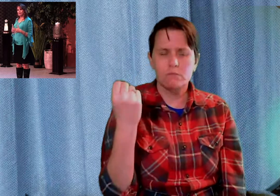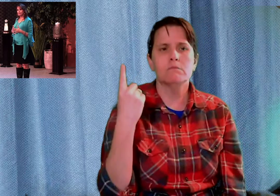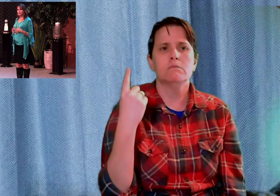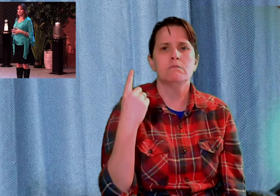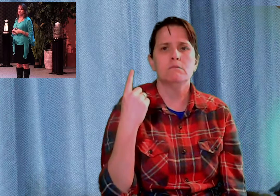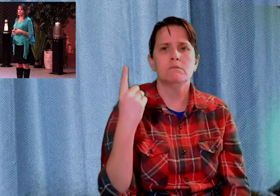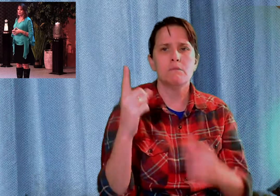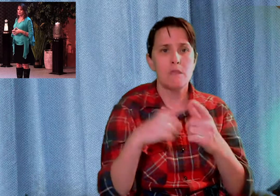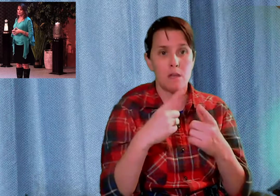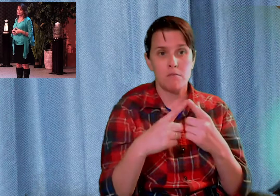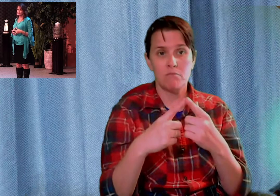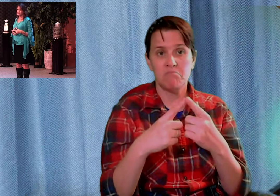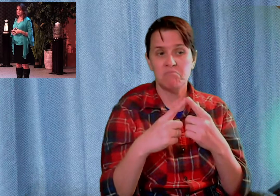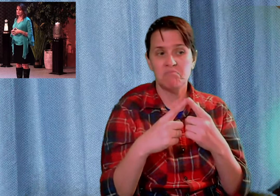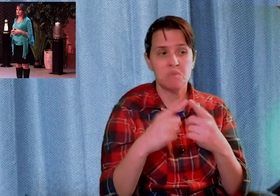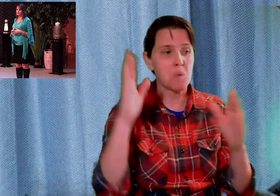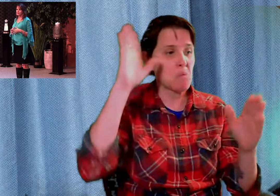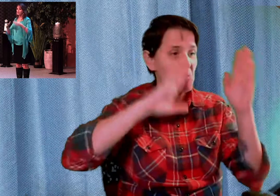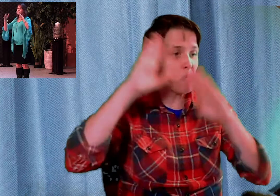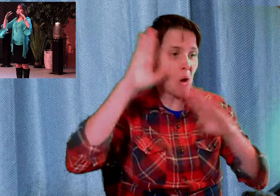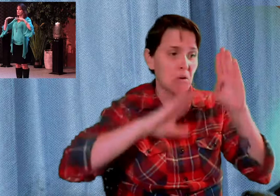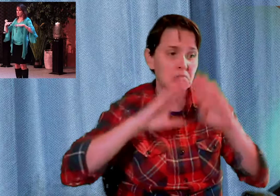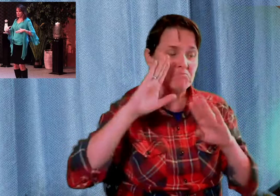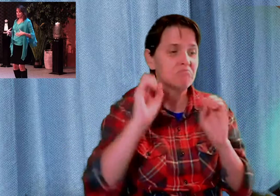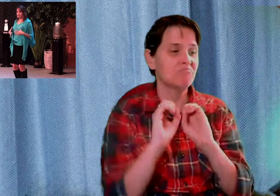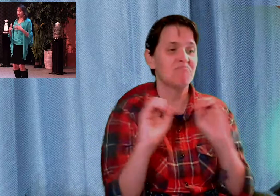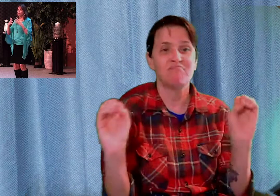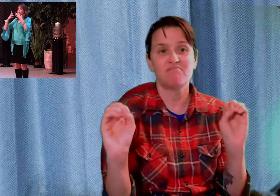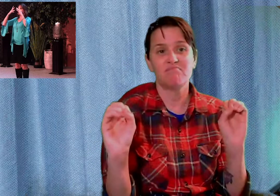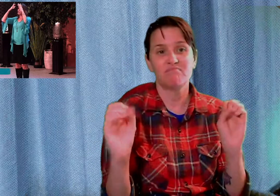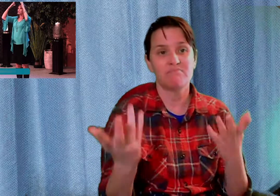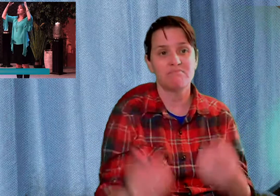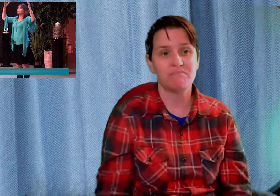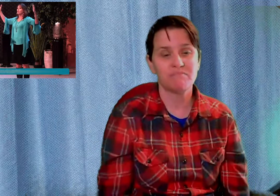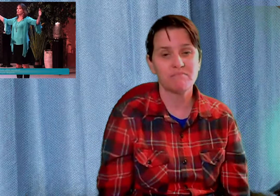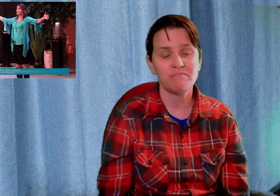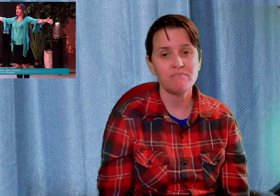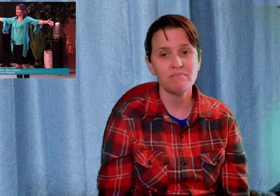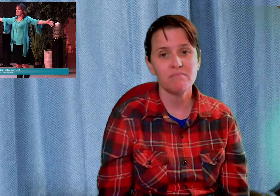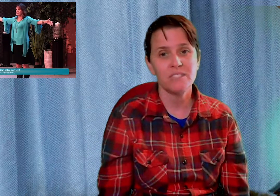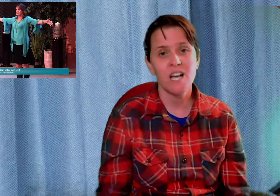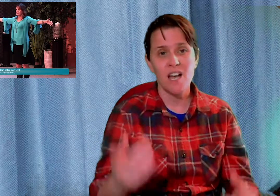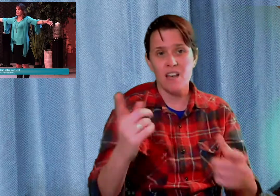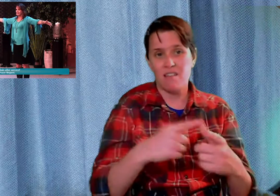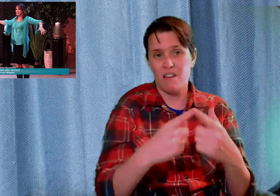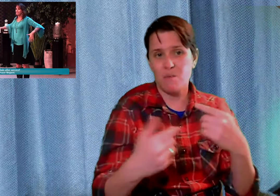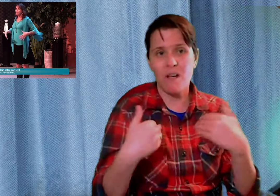there becomes nothing to worry about. There becomes an overwashing,